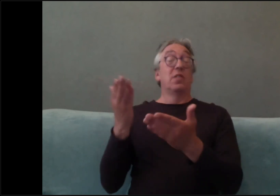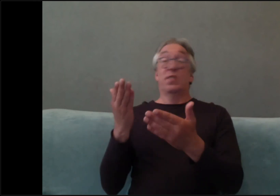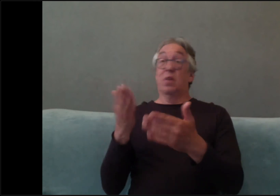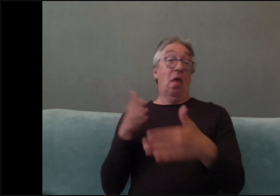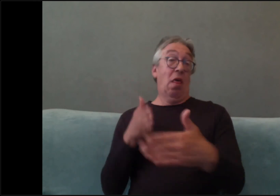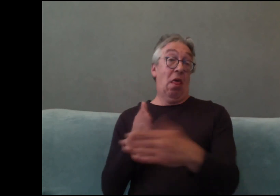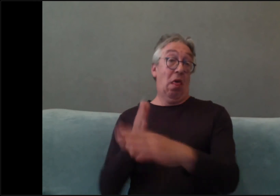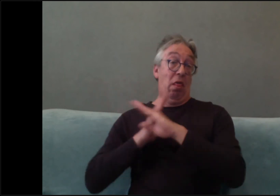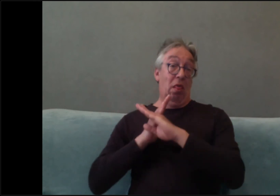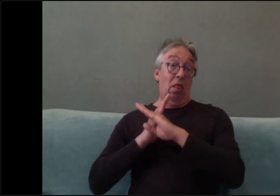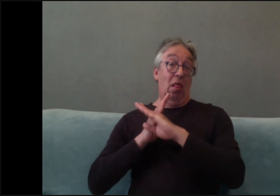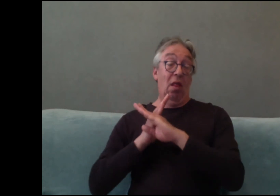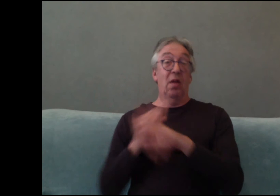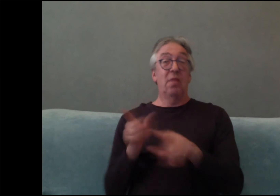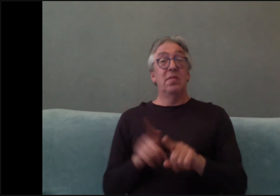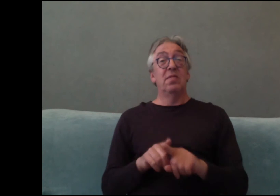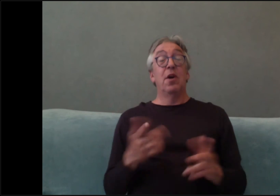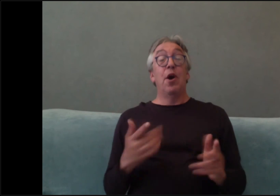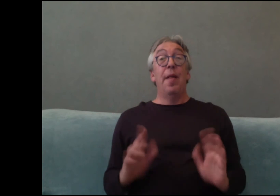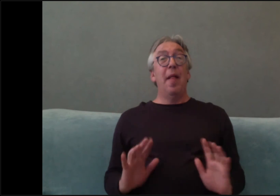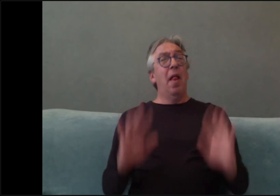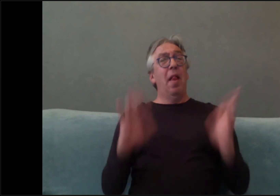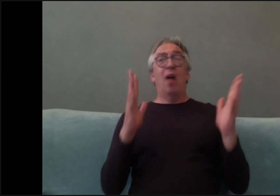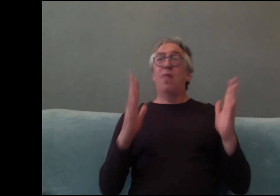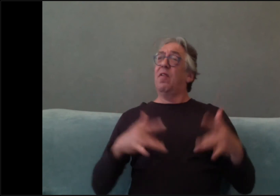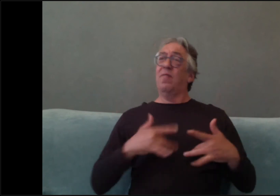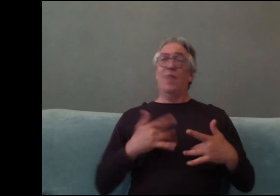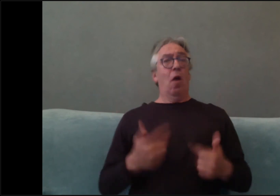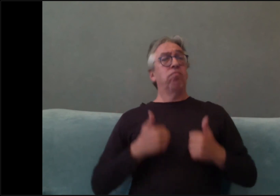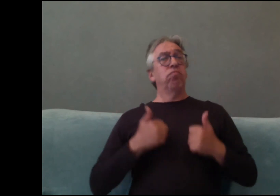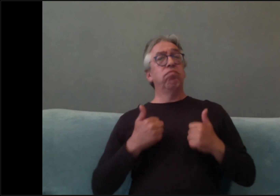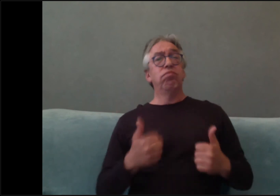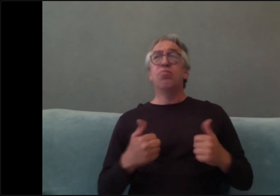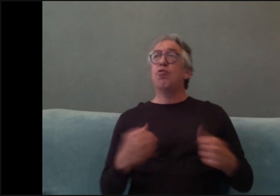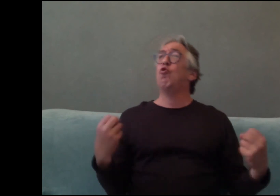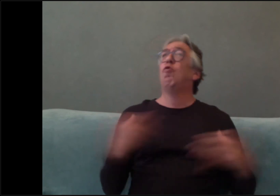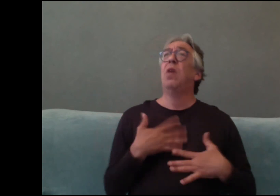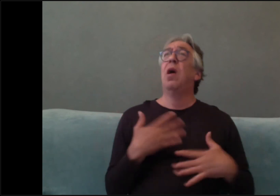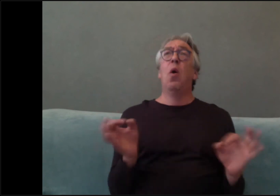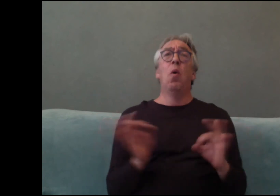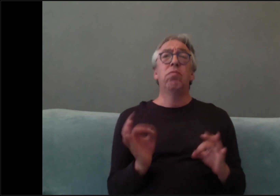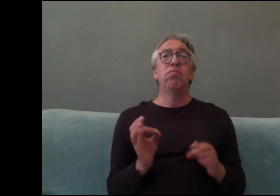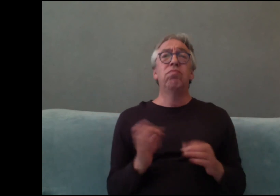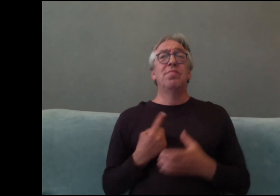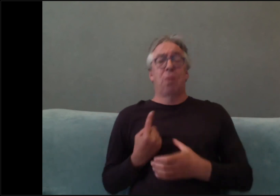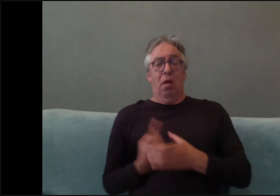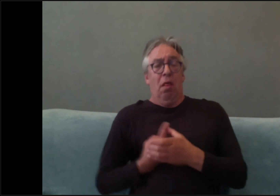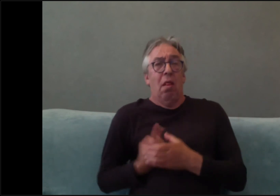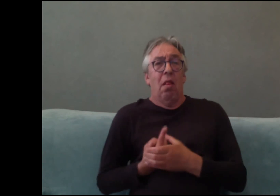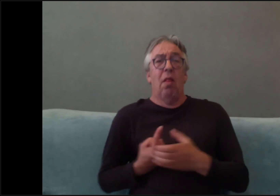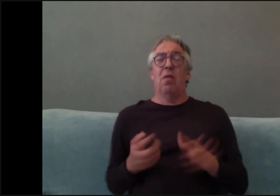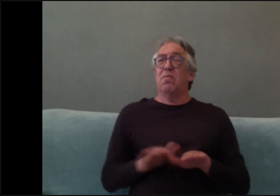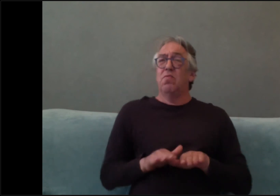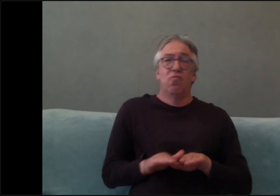dignity without shame, stigma, or fear, without isolations and barriers